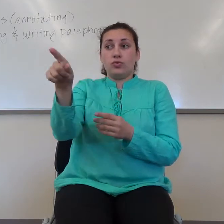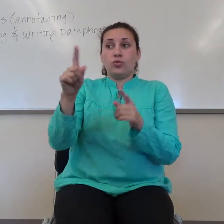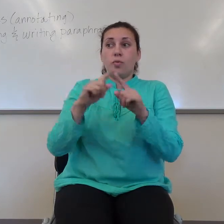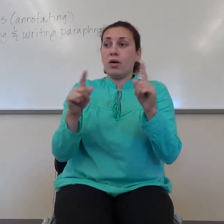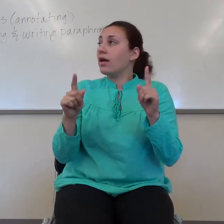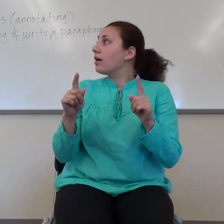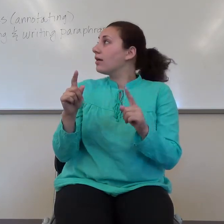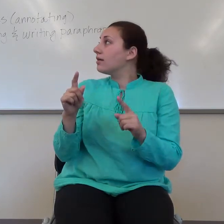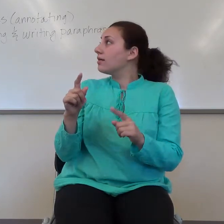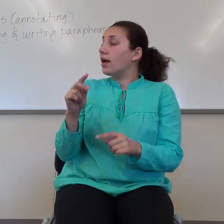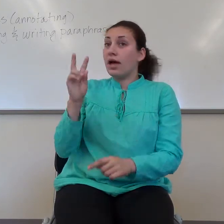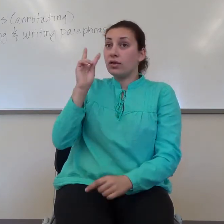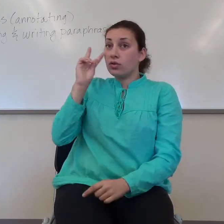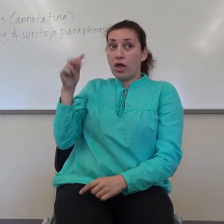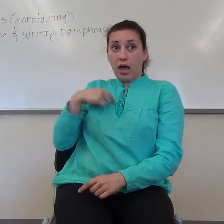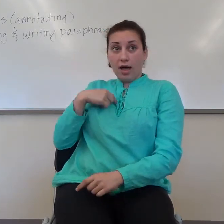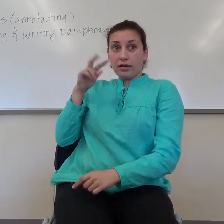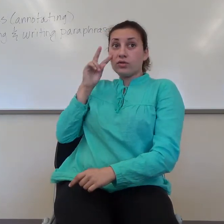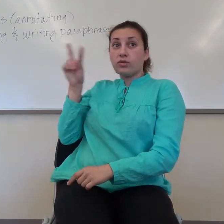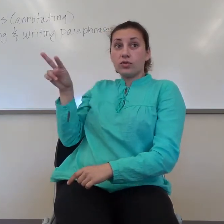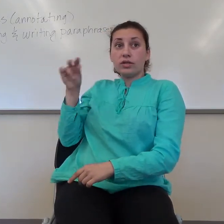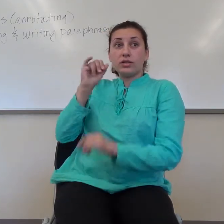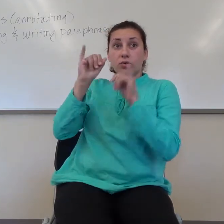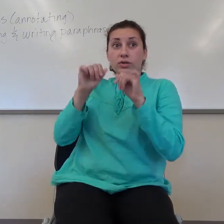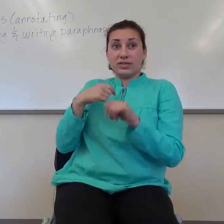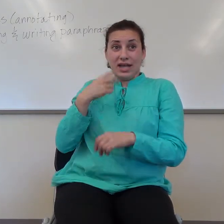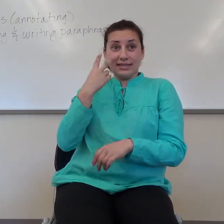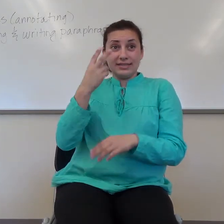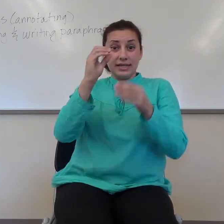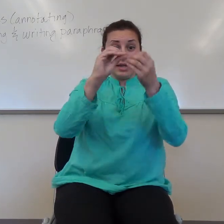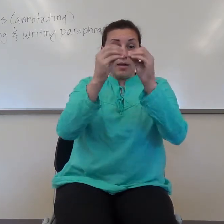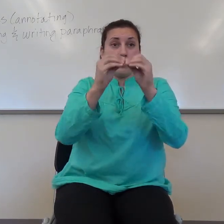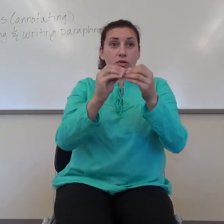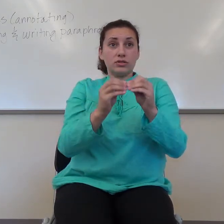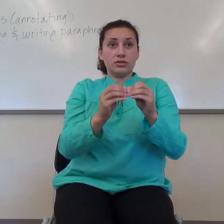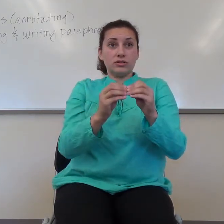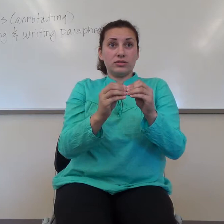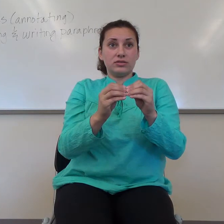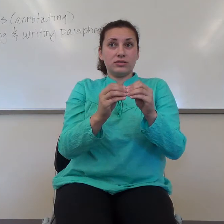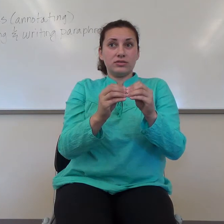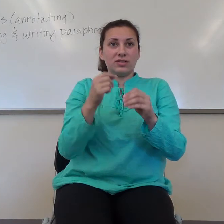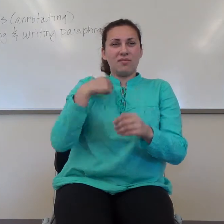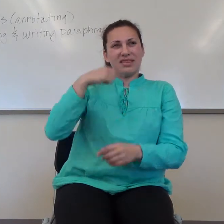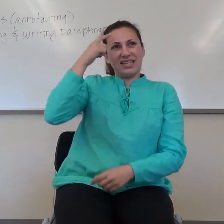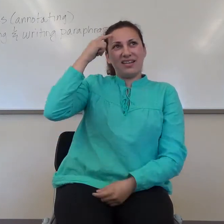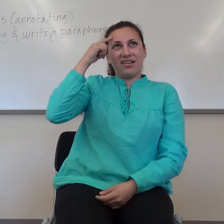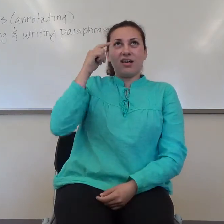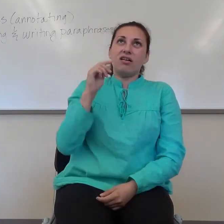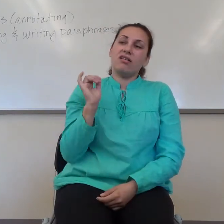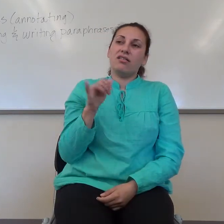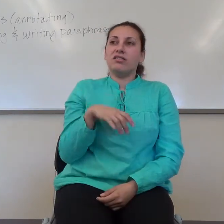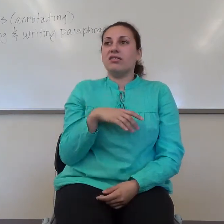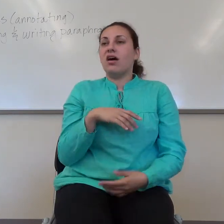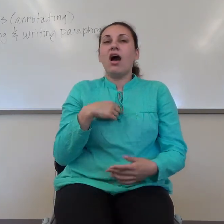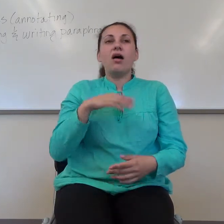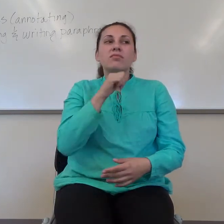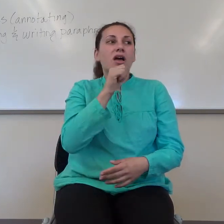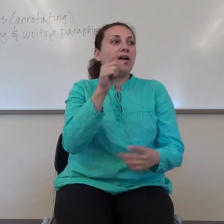these quizzes, when I first see numbers, I think, oh God, I'm never going to remember that, I don't really remember